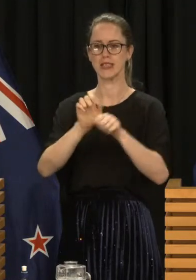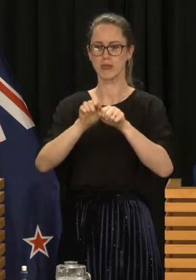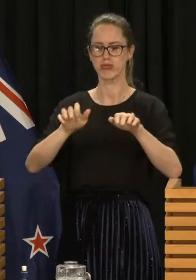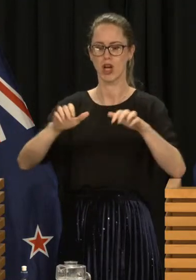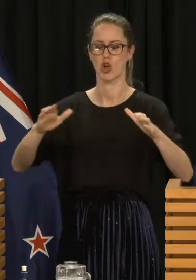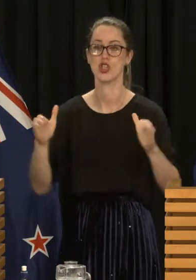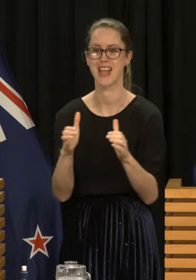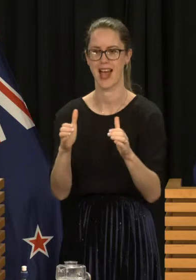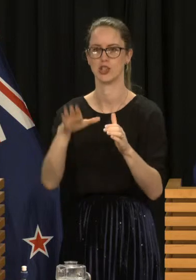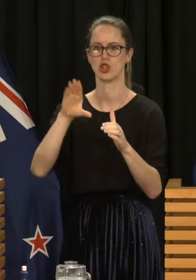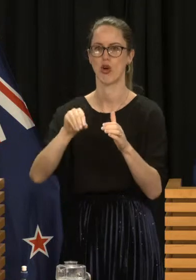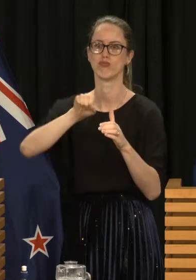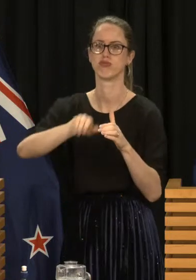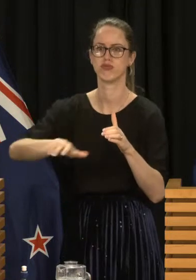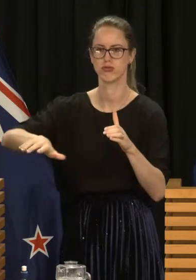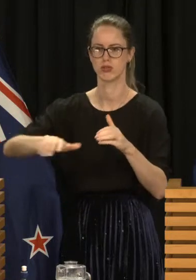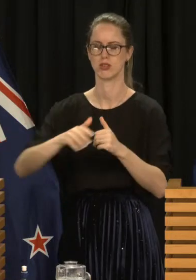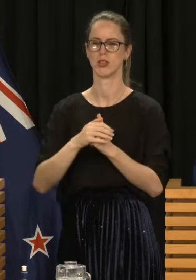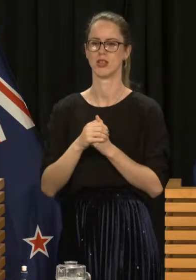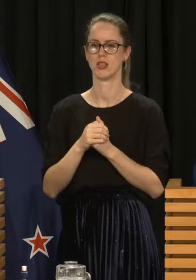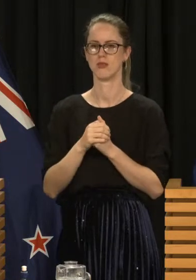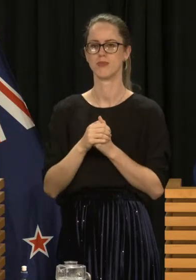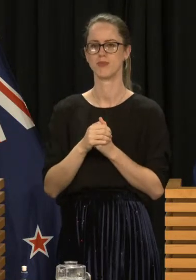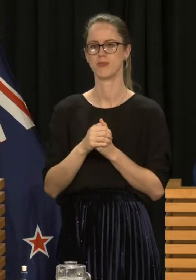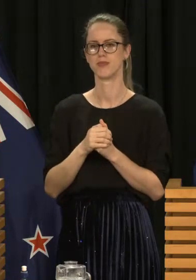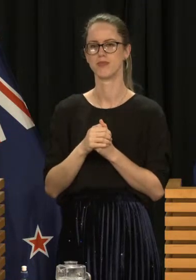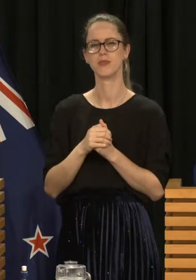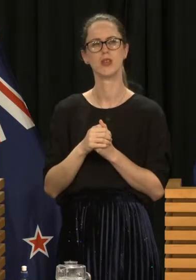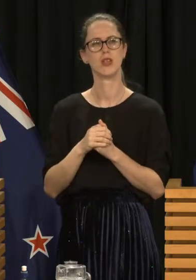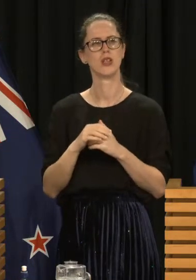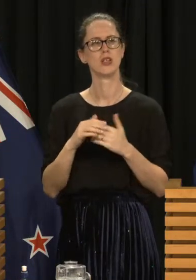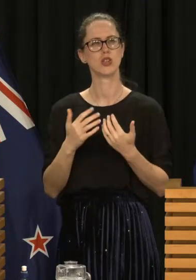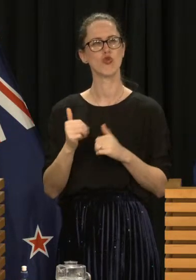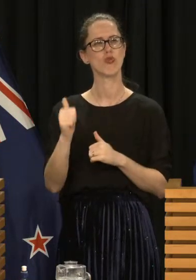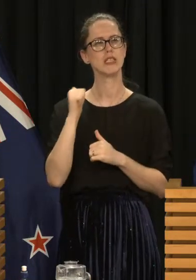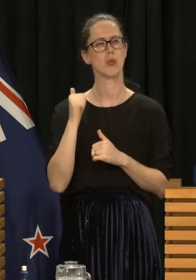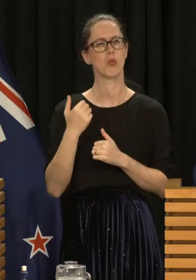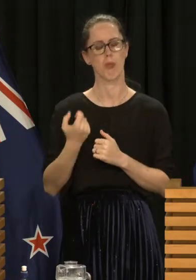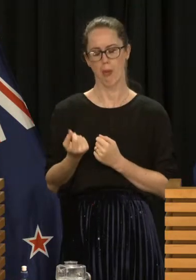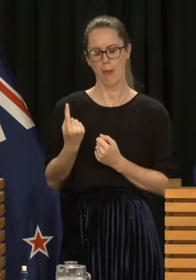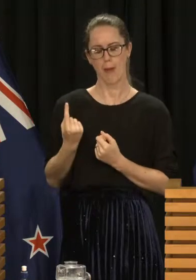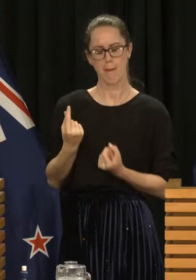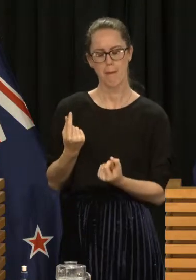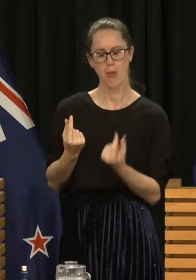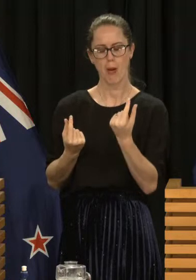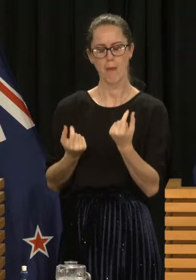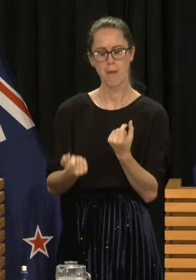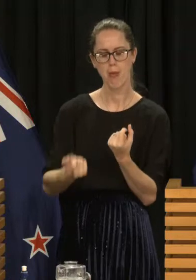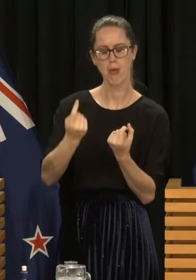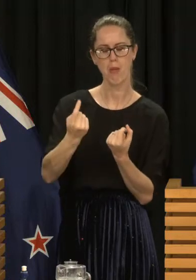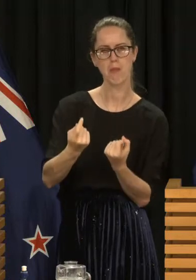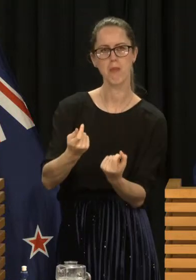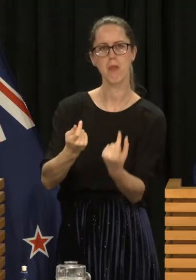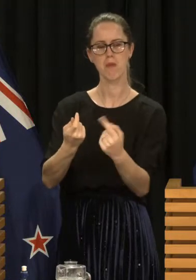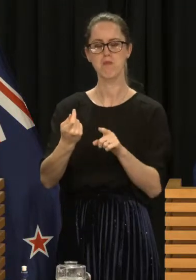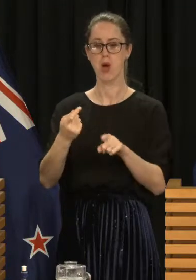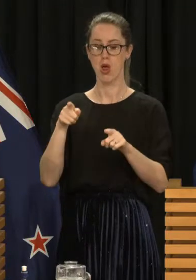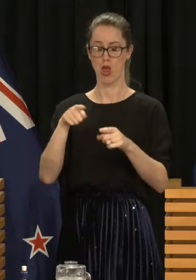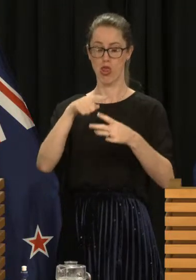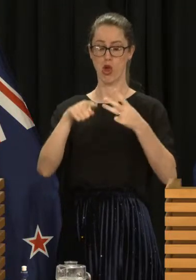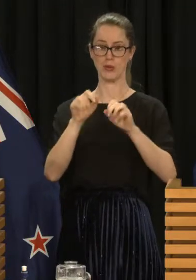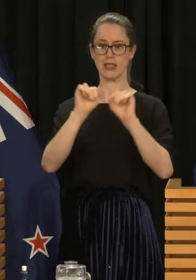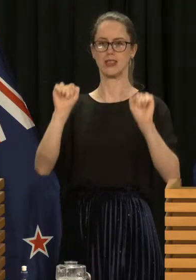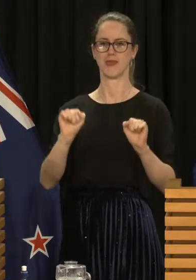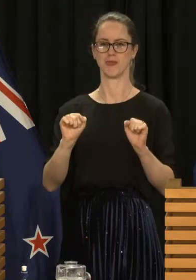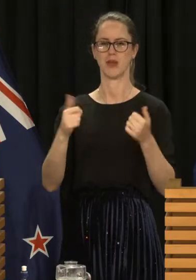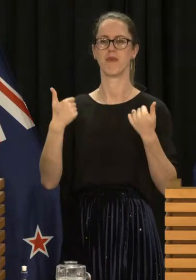quickly as possible. And the evidence that we've seen in the 5 or 6 recent cases where we've had to deal with this is that those systems are working